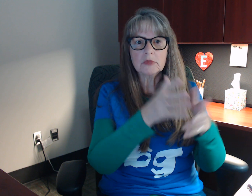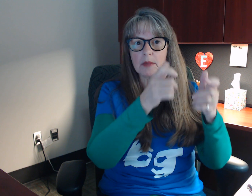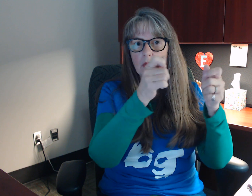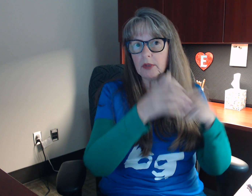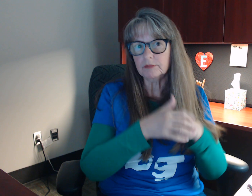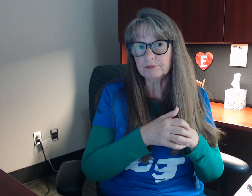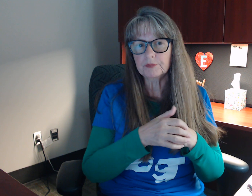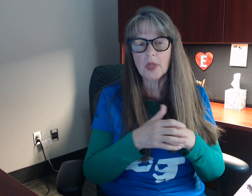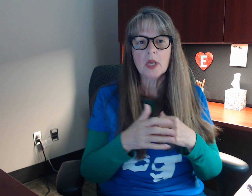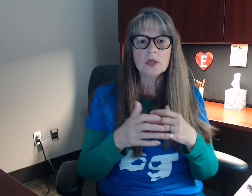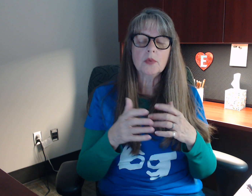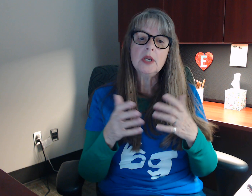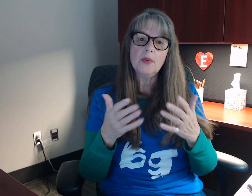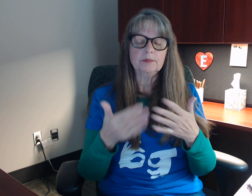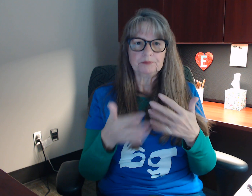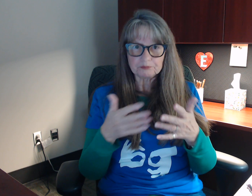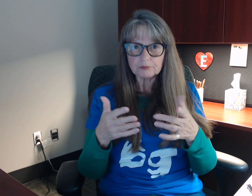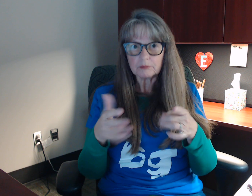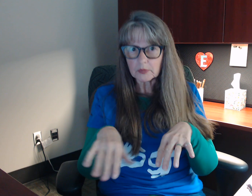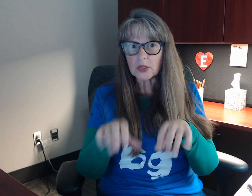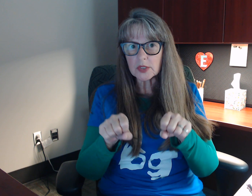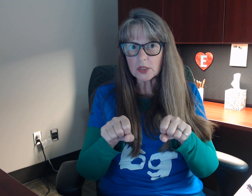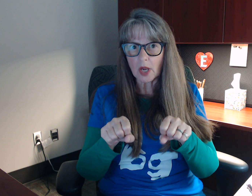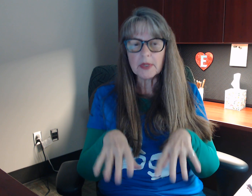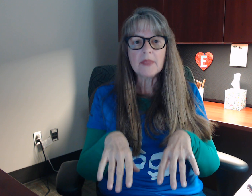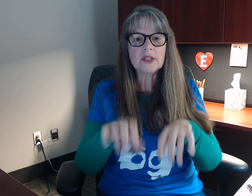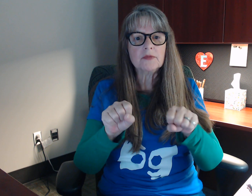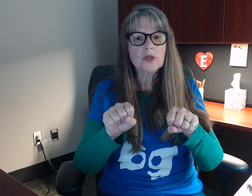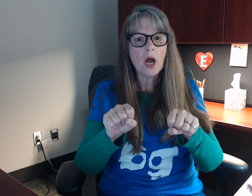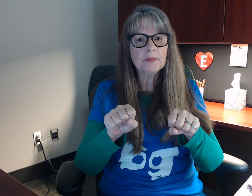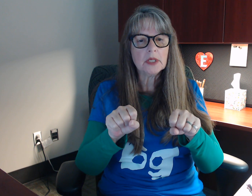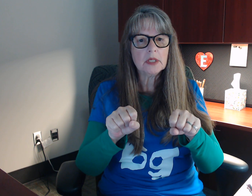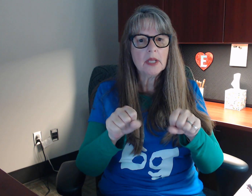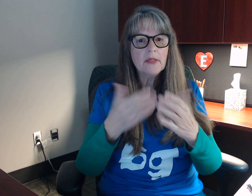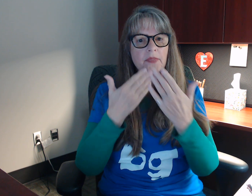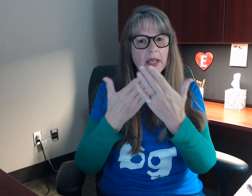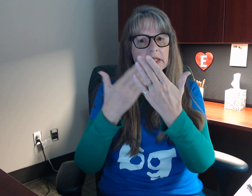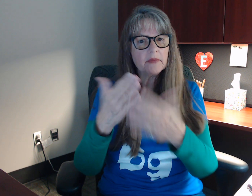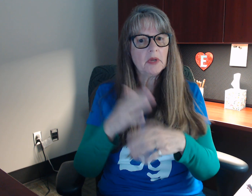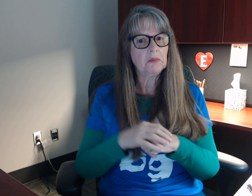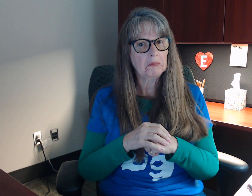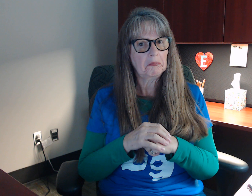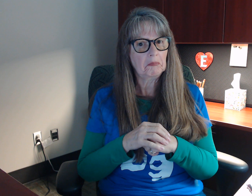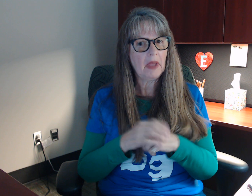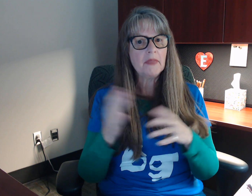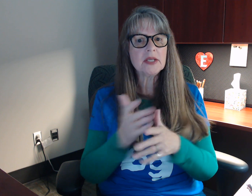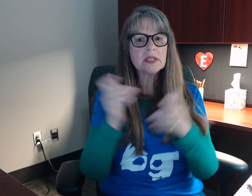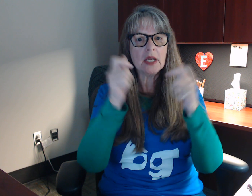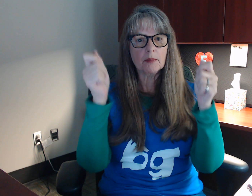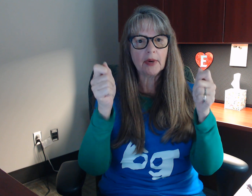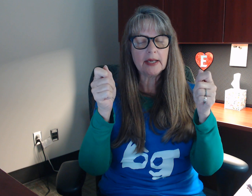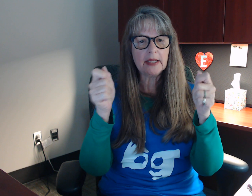ceremony. So anyway, so that's adopted Thanksgiving, and they celebrate at the